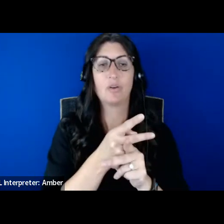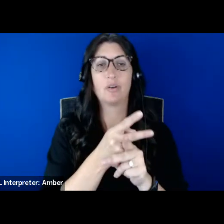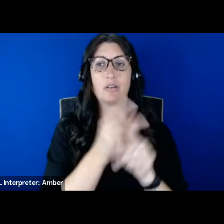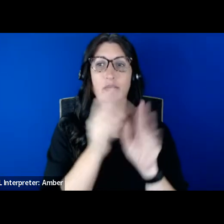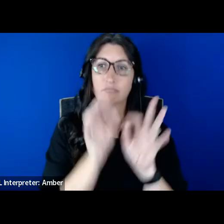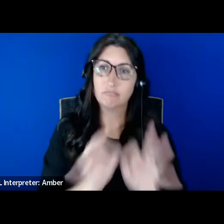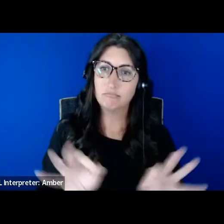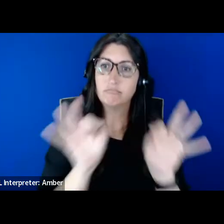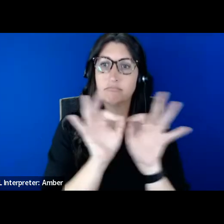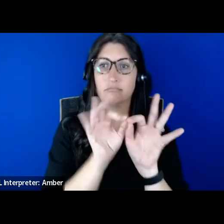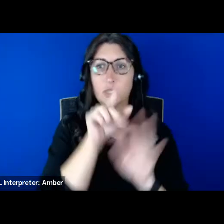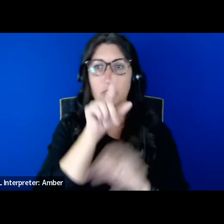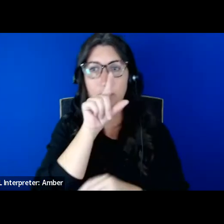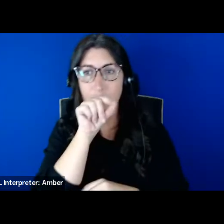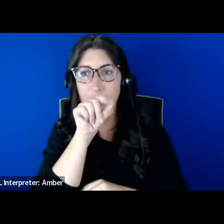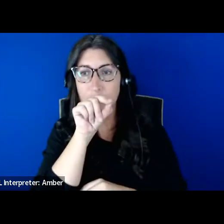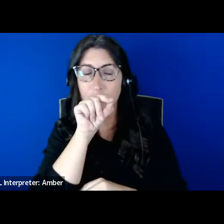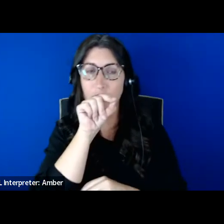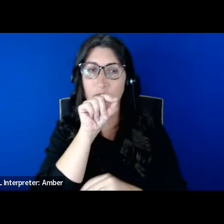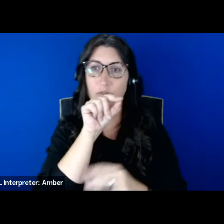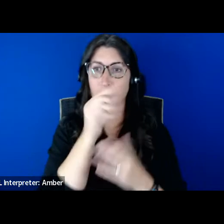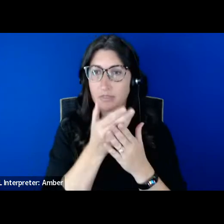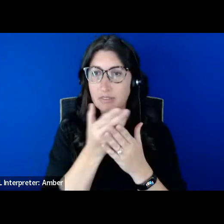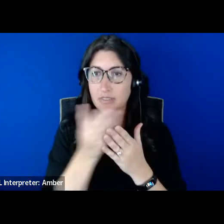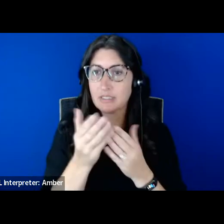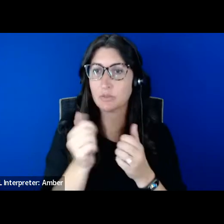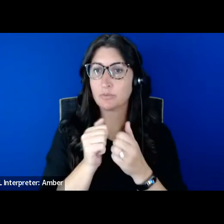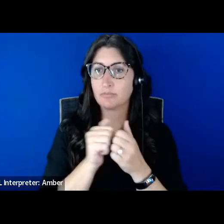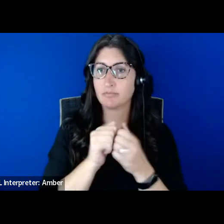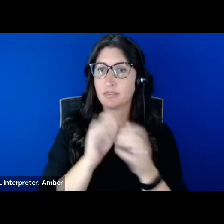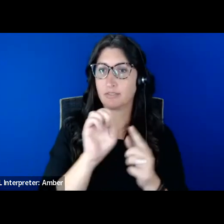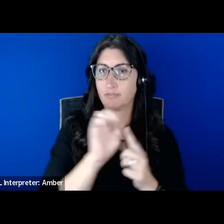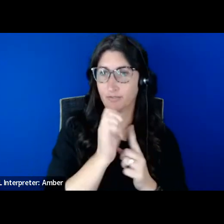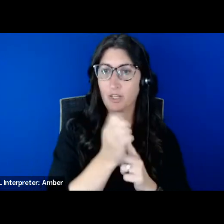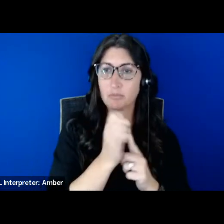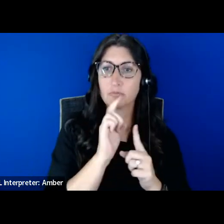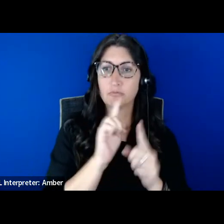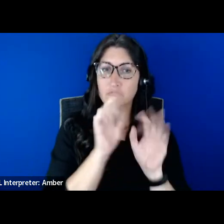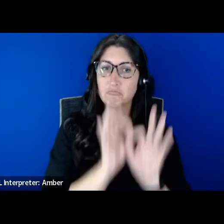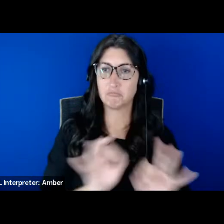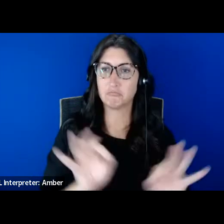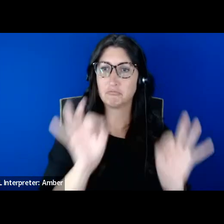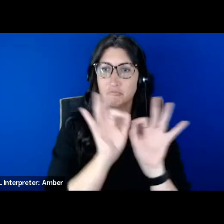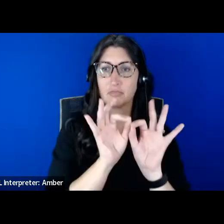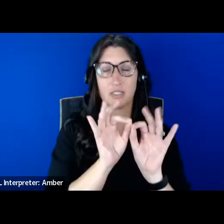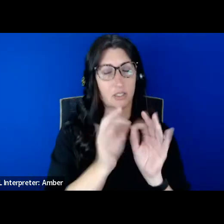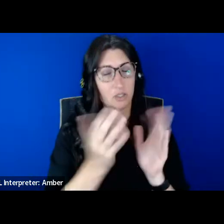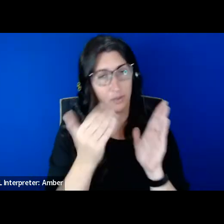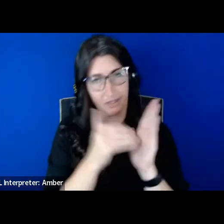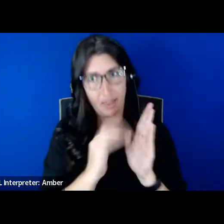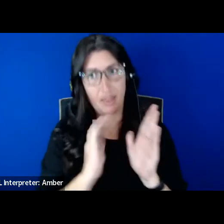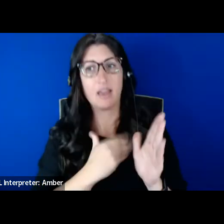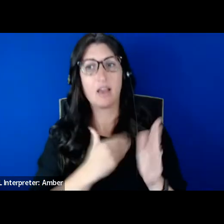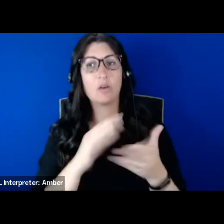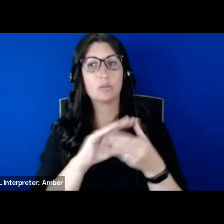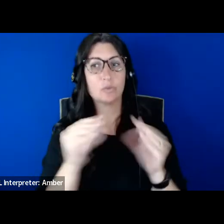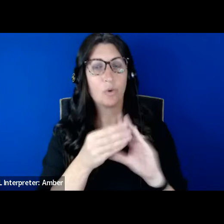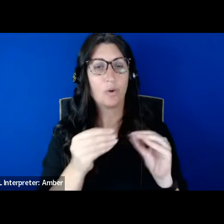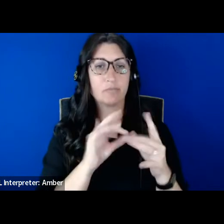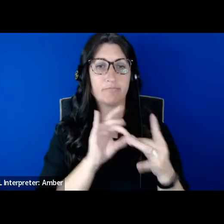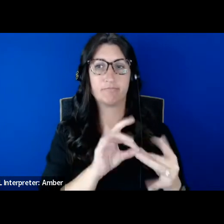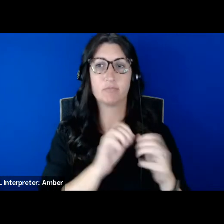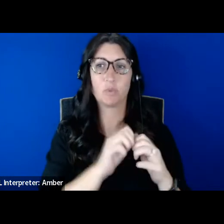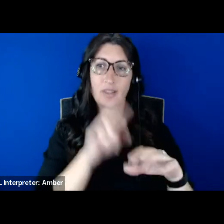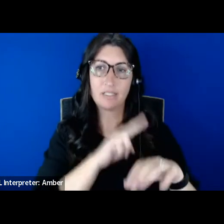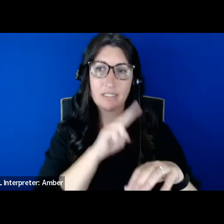birds or things that are in the environment that are important. So again, lots of our story have to do with things in nature, things